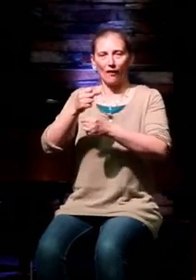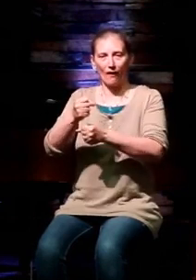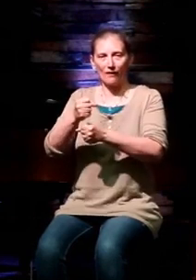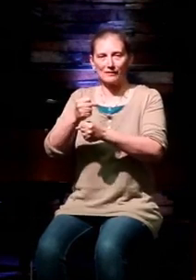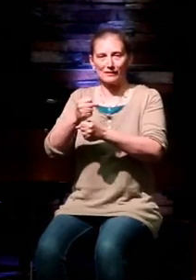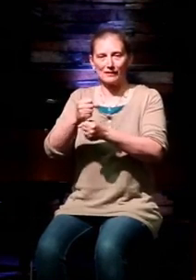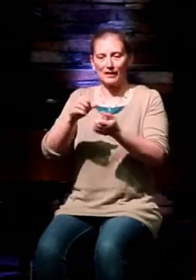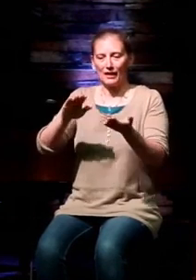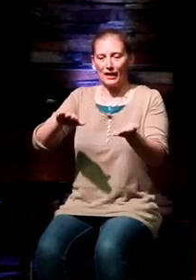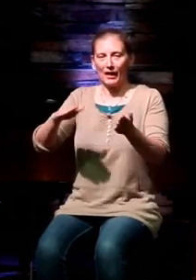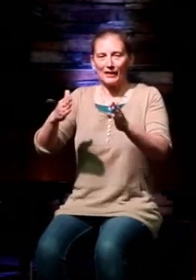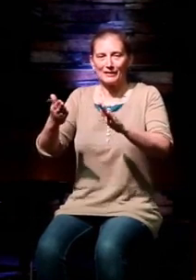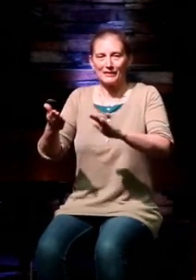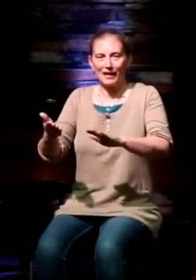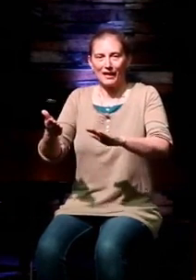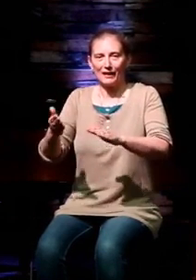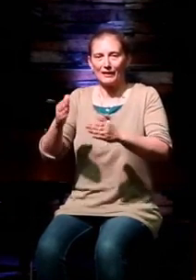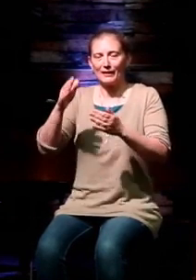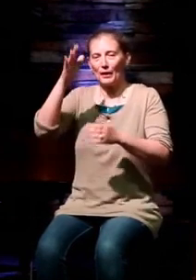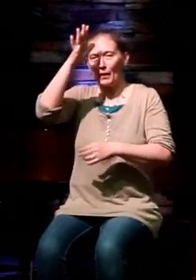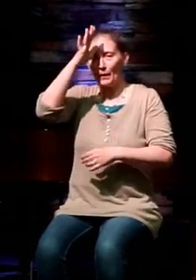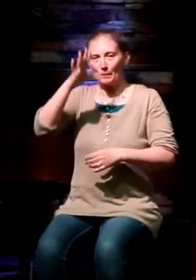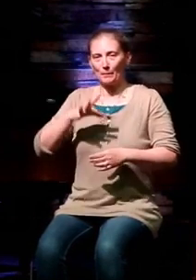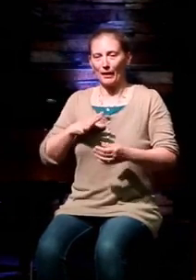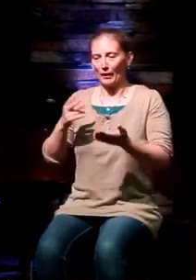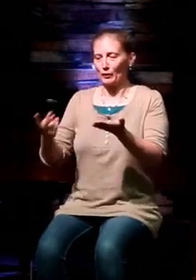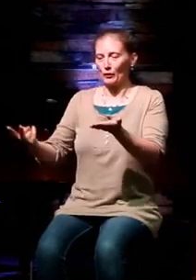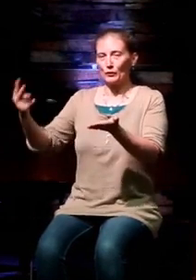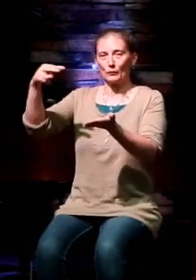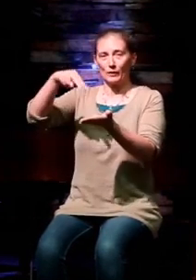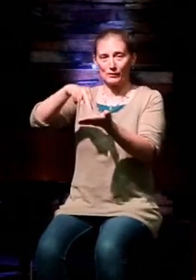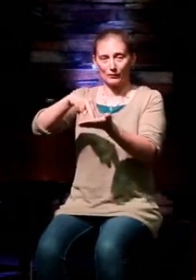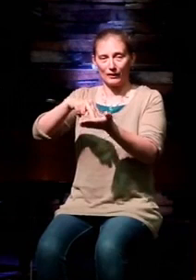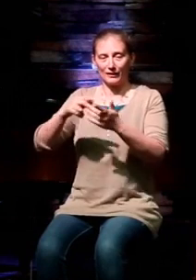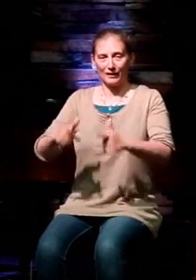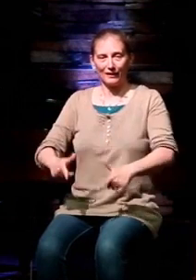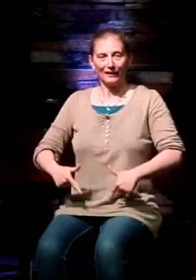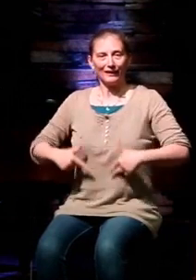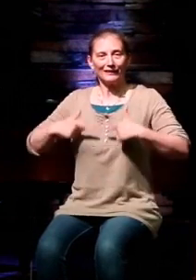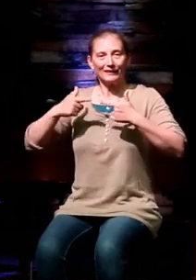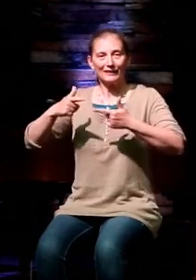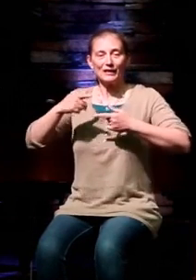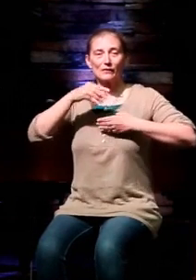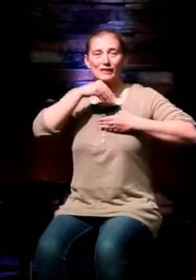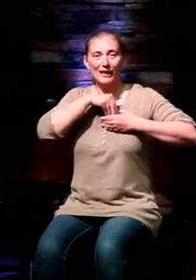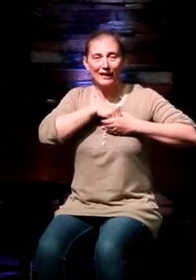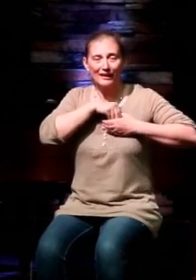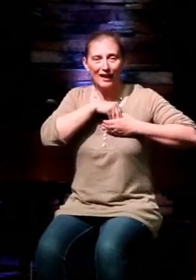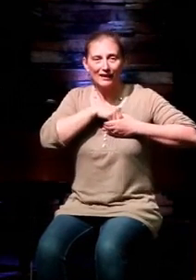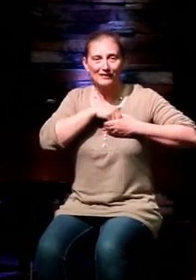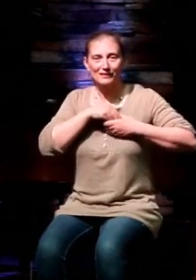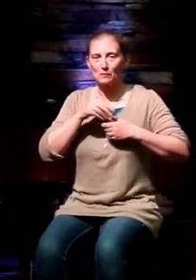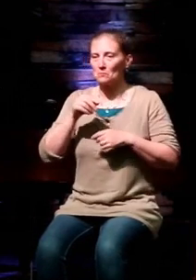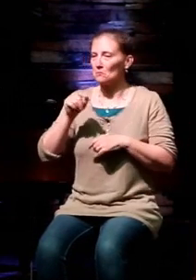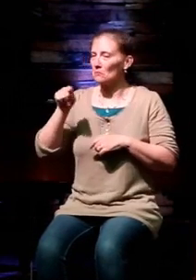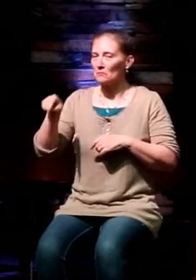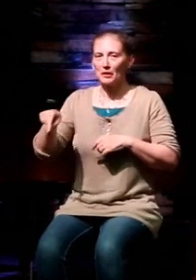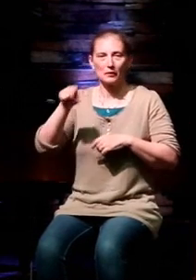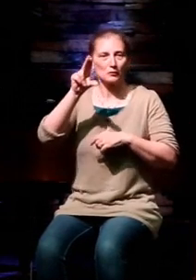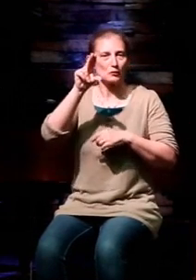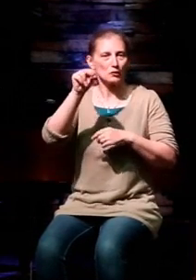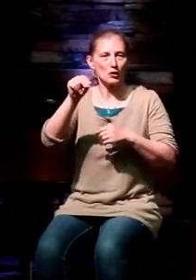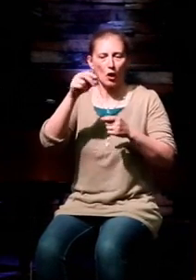lives inside you and lives inside of me today as we've come to Christ. That should tell us that there's no problem, there's no